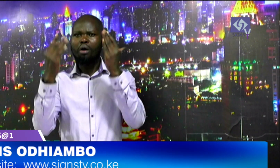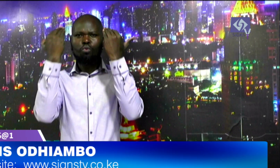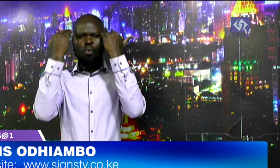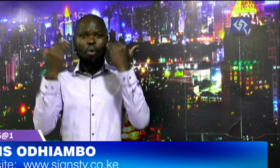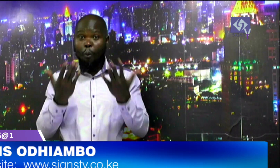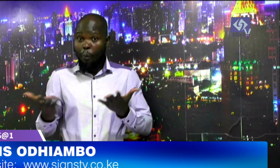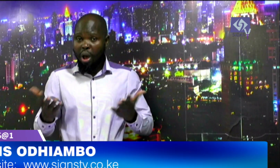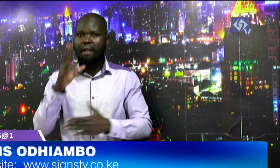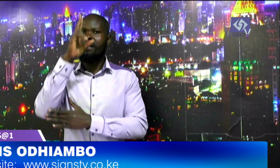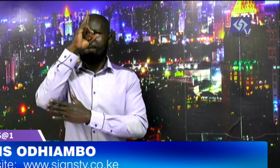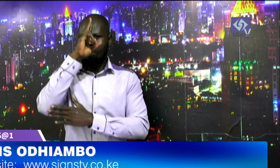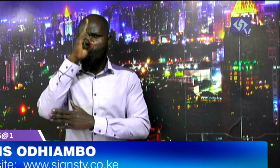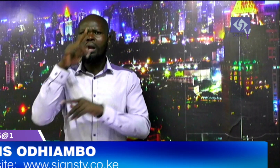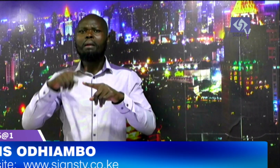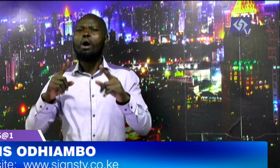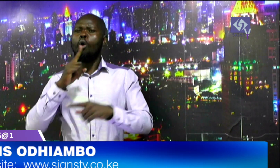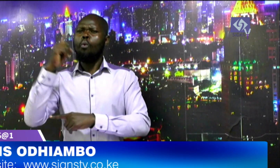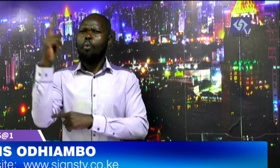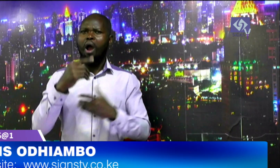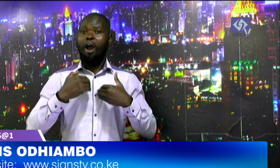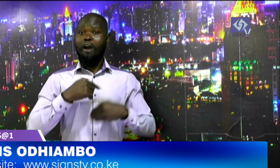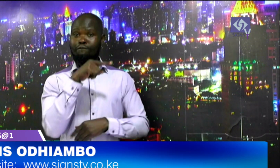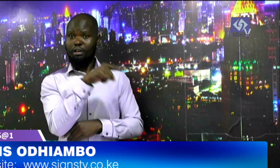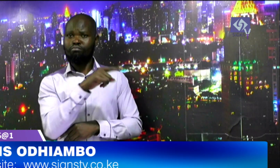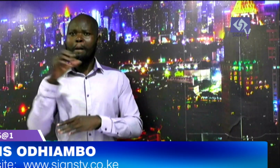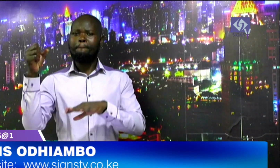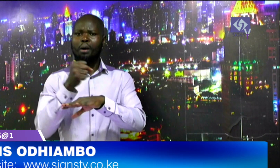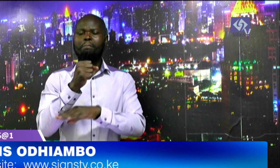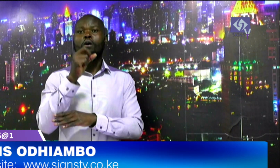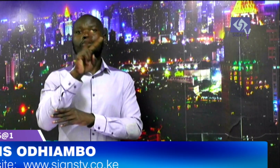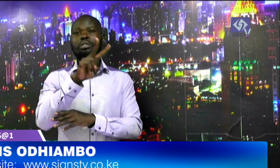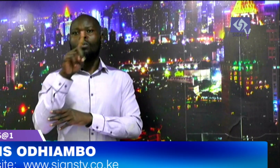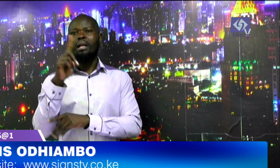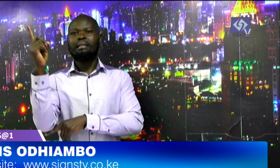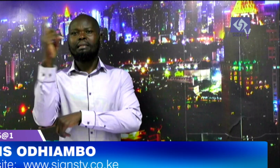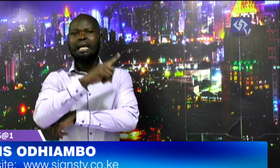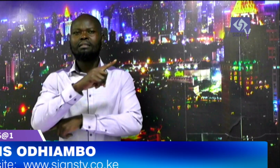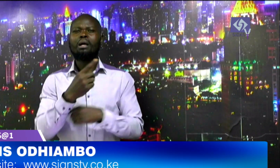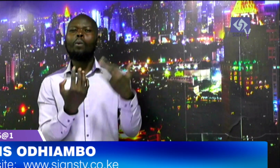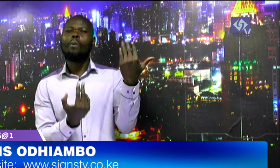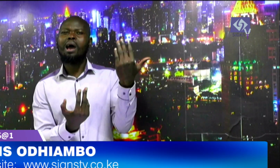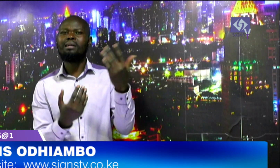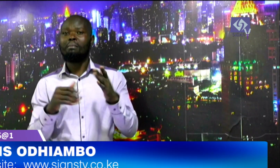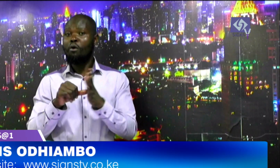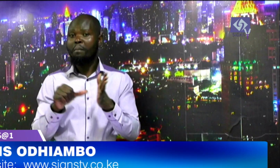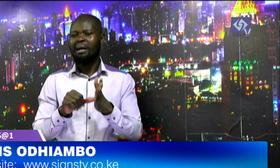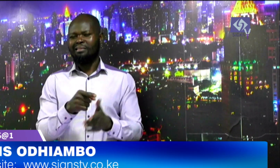The 16-year-old was arraigned at the Milimani Law Court, where the police obtained orders to have her detained